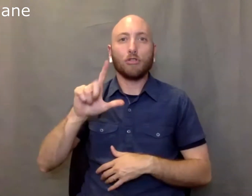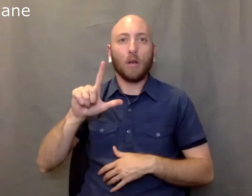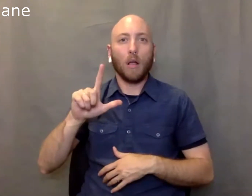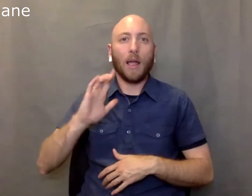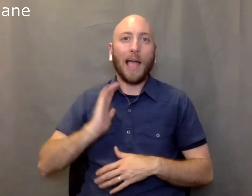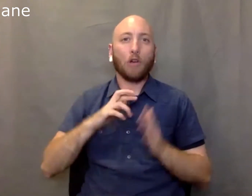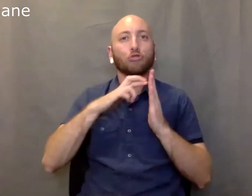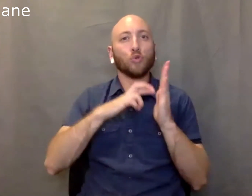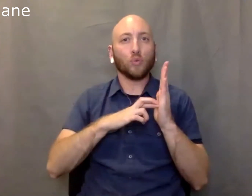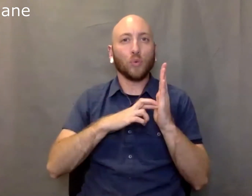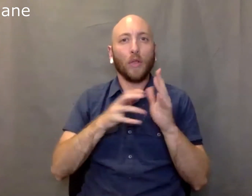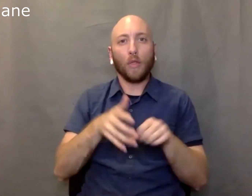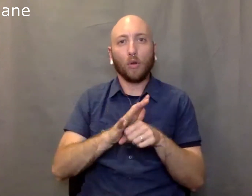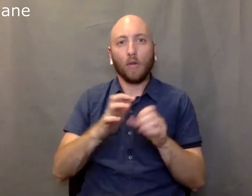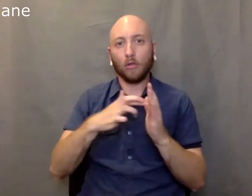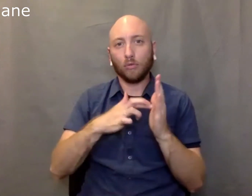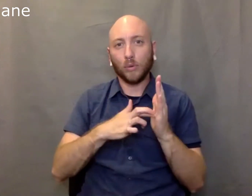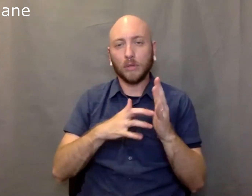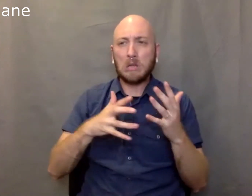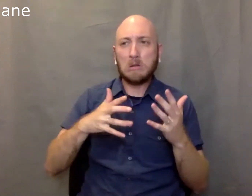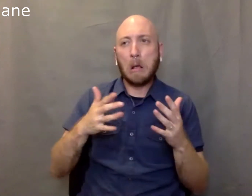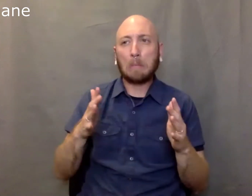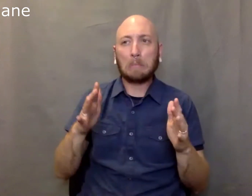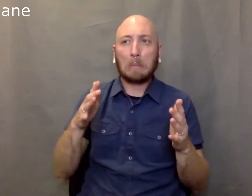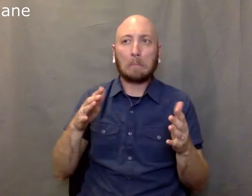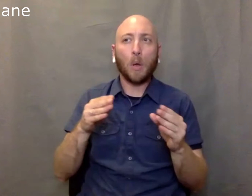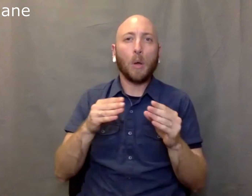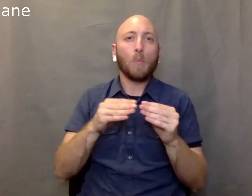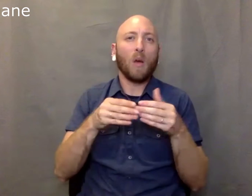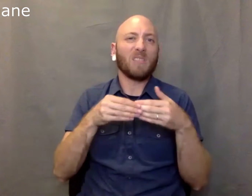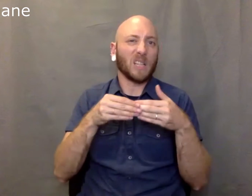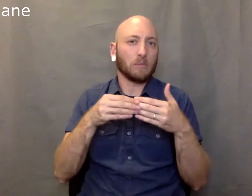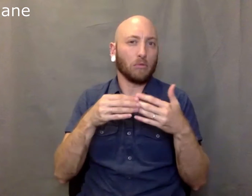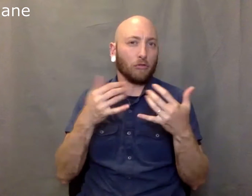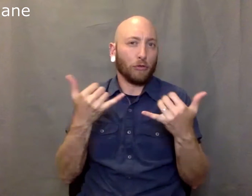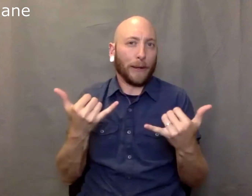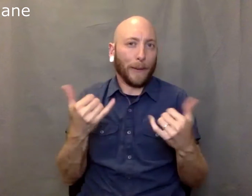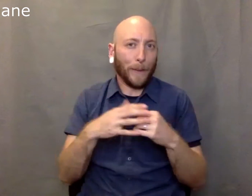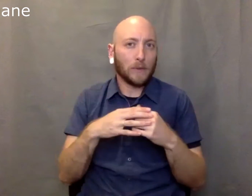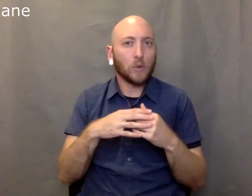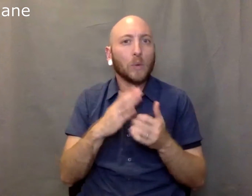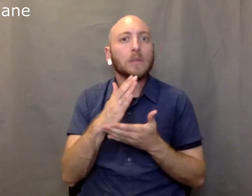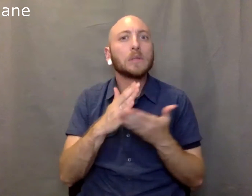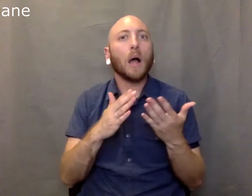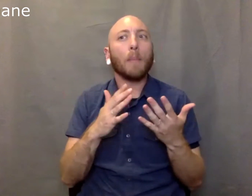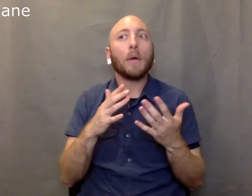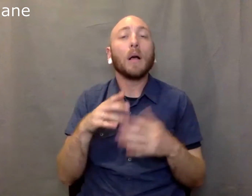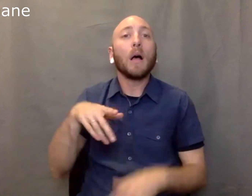COVID here are kind of wishy-washy. But we're doing things outside in like the park and whatnot, but we can't host any